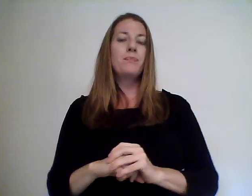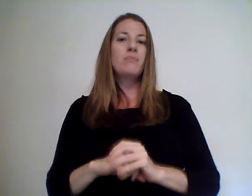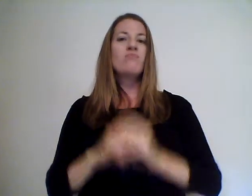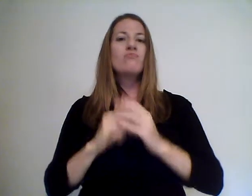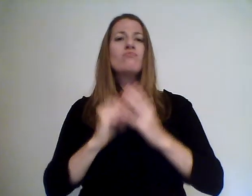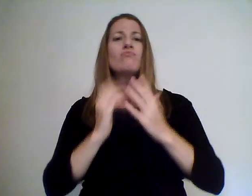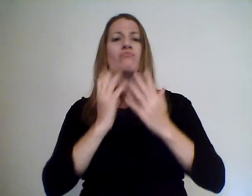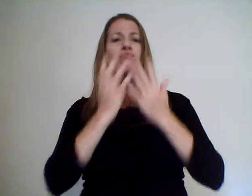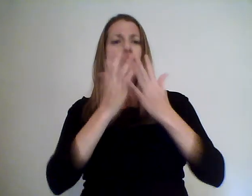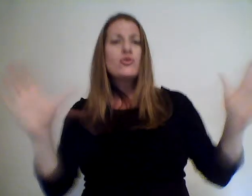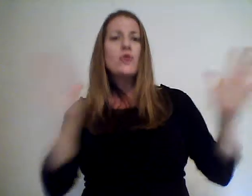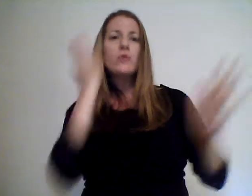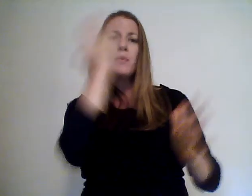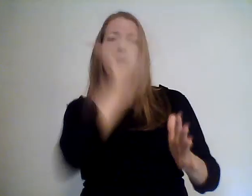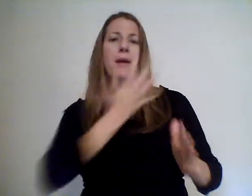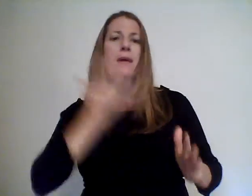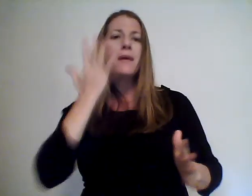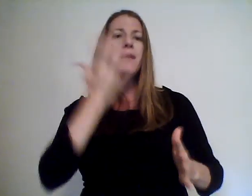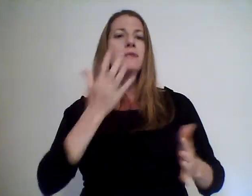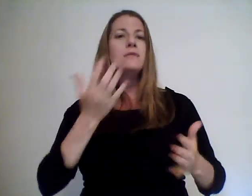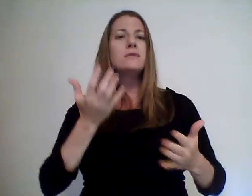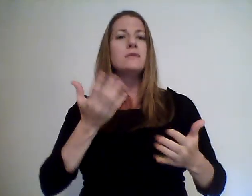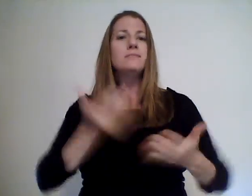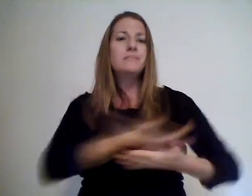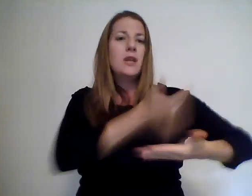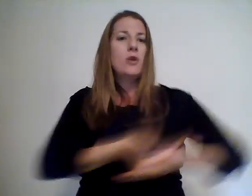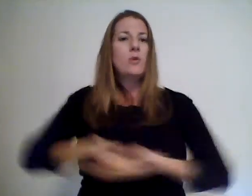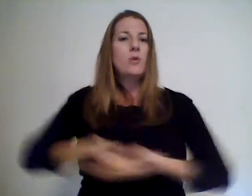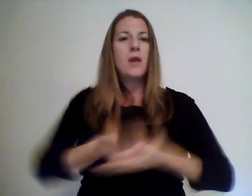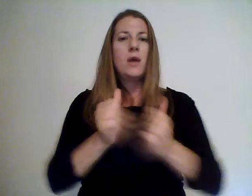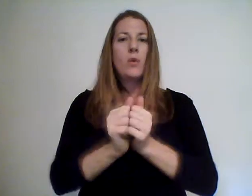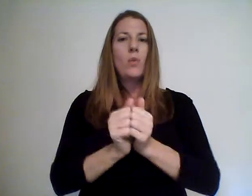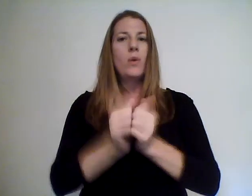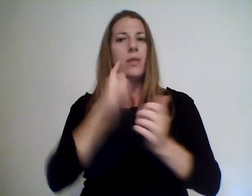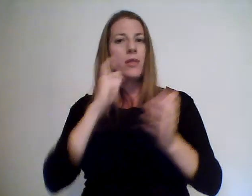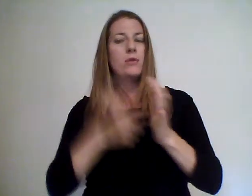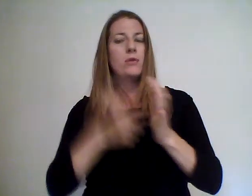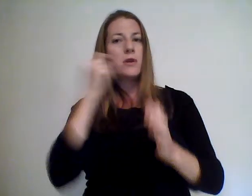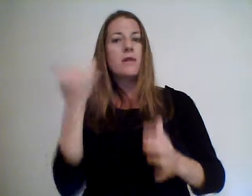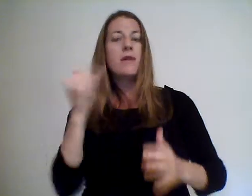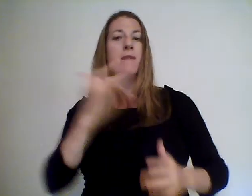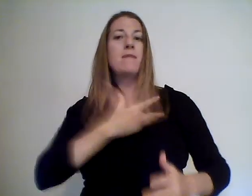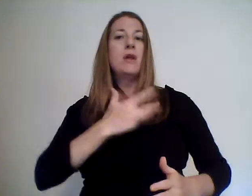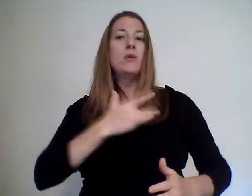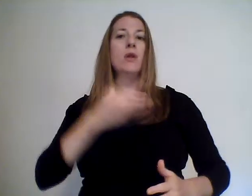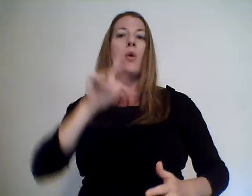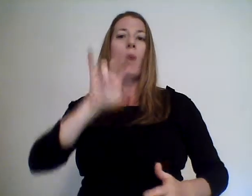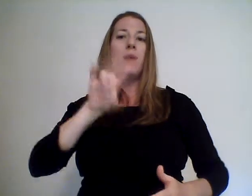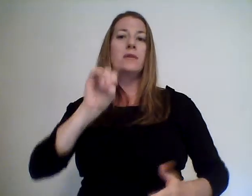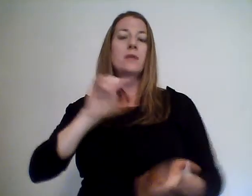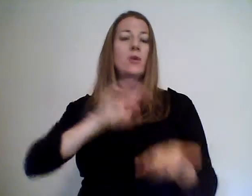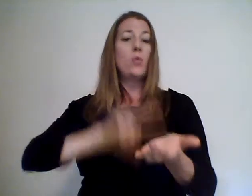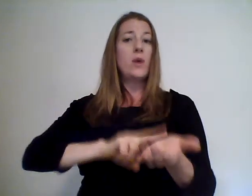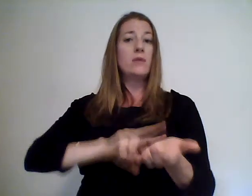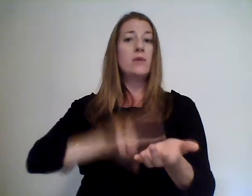appearance, lethargic neonate with marked jaundice. Vitals, heart rate 170, resp rate 42,